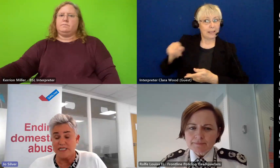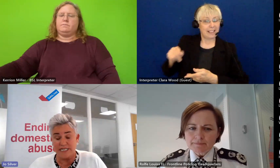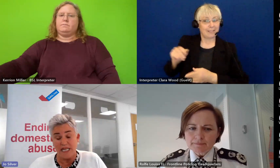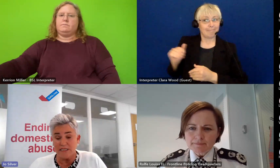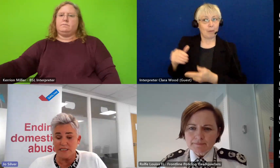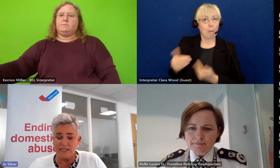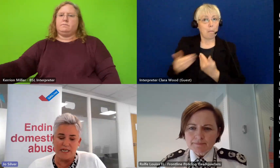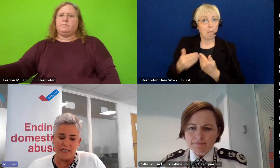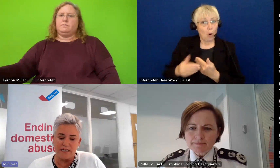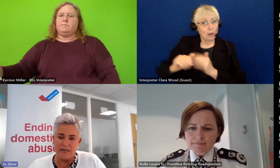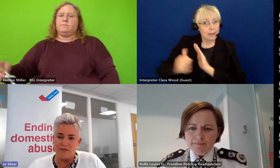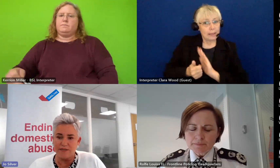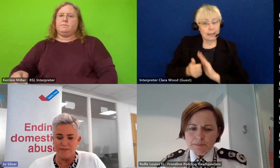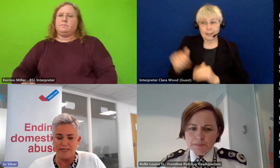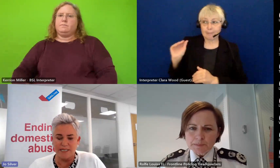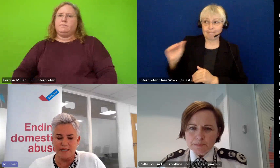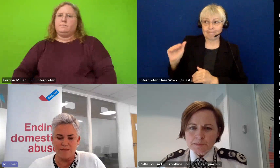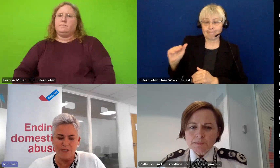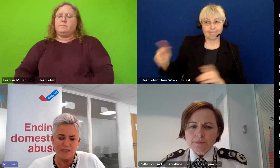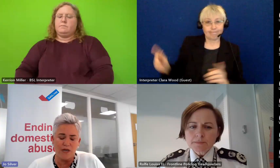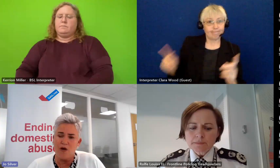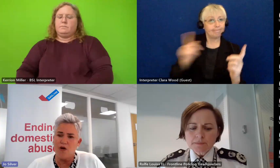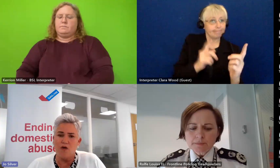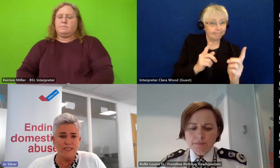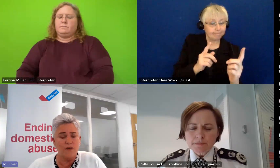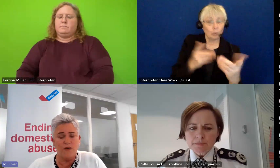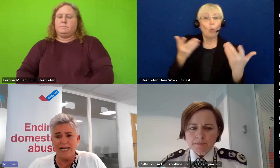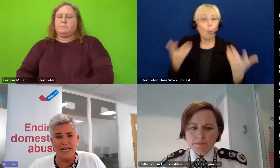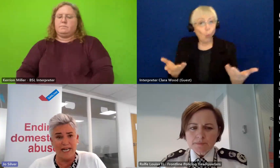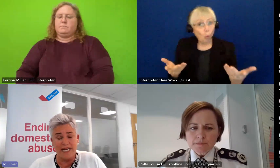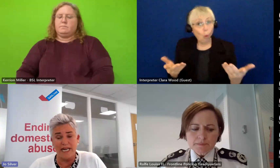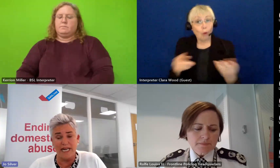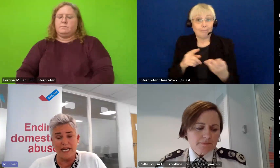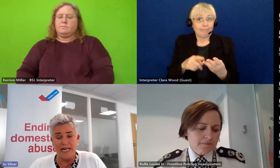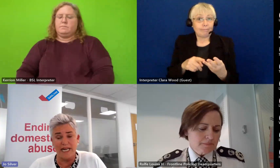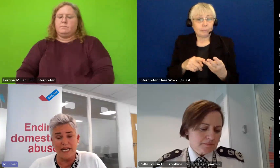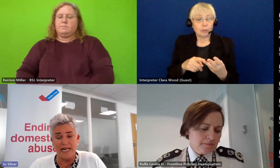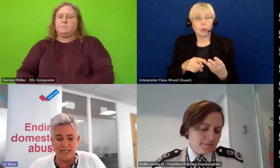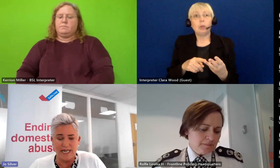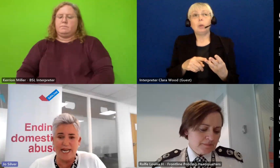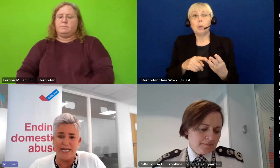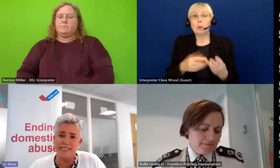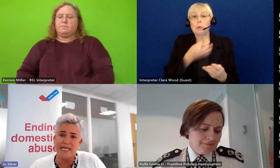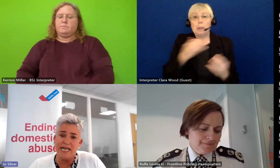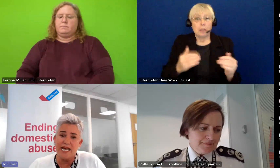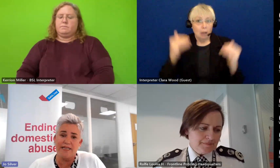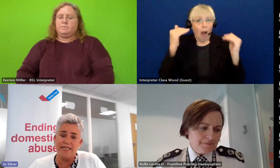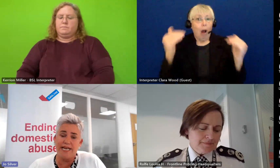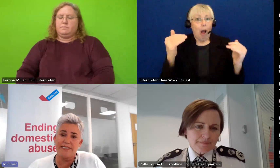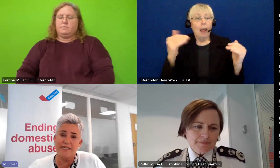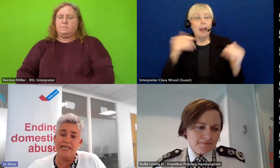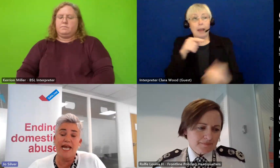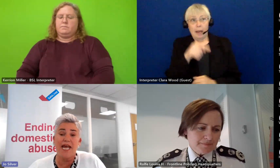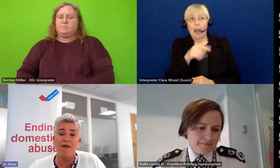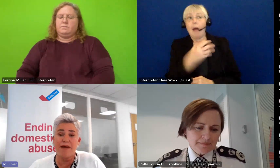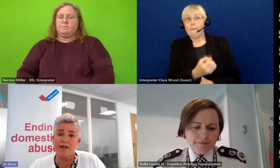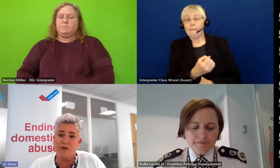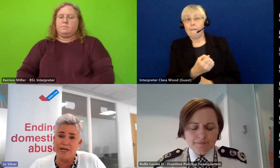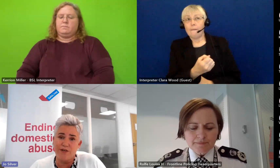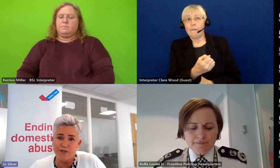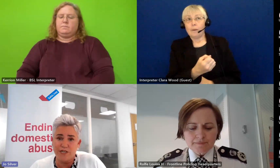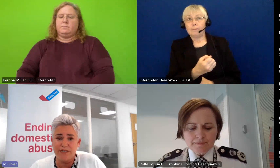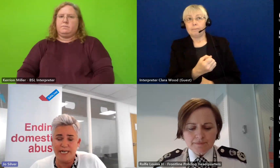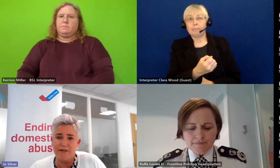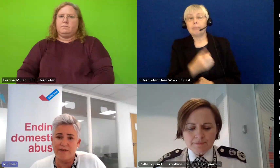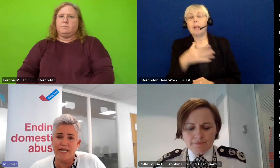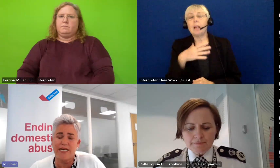more skills around domestic abuse, or it's quite clearly a high risk case and there is a care